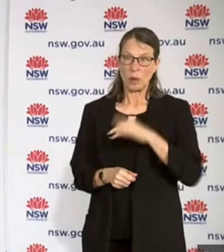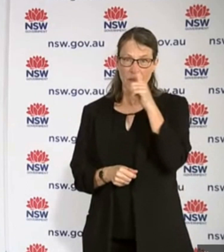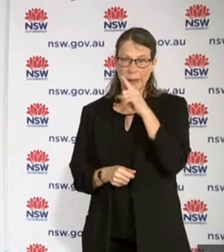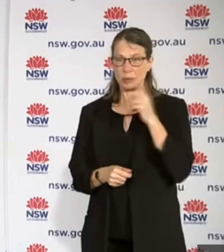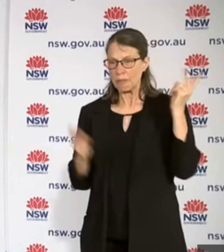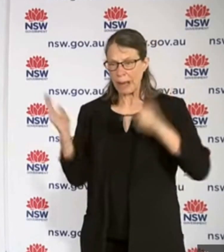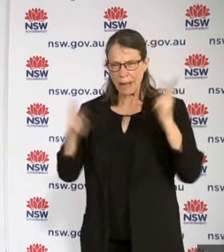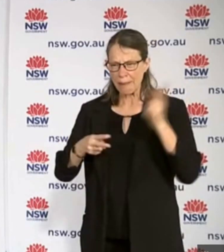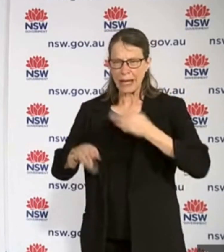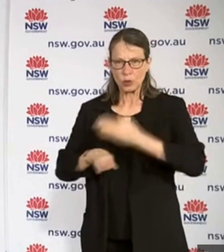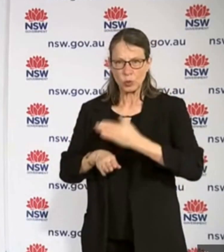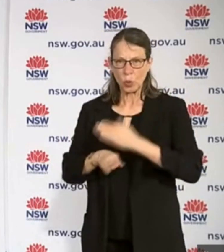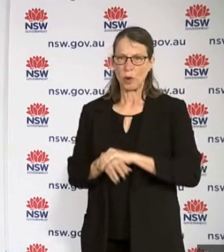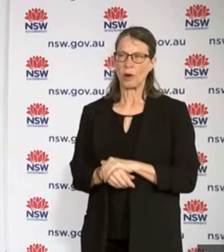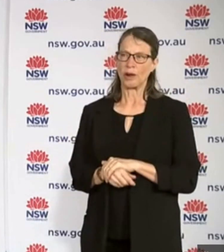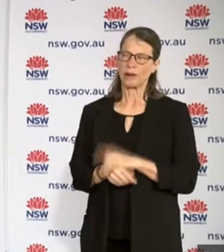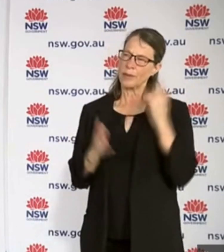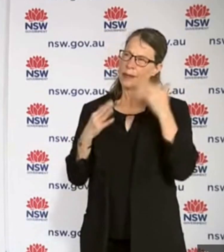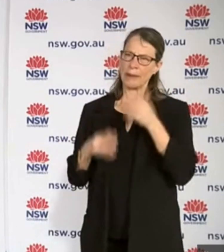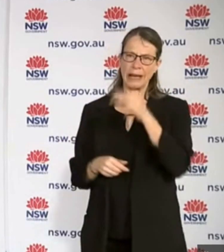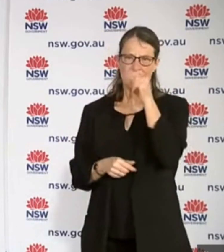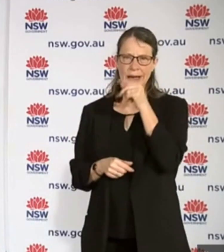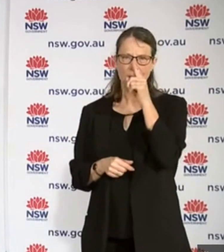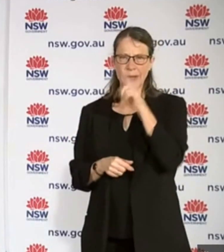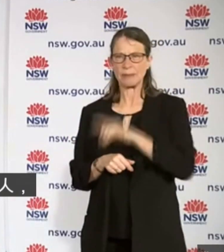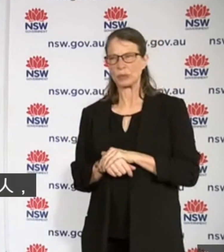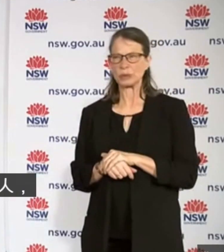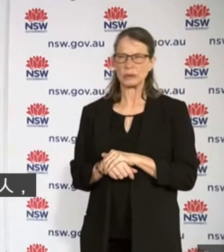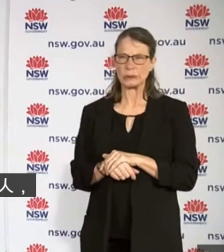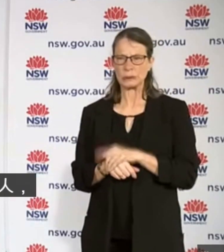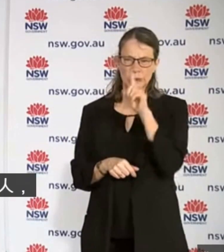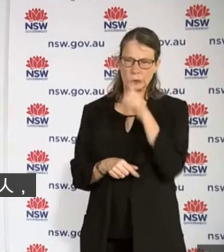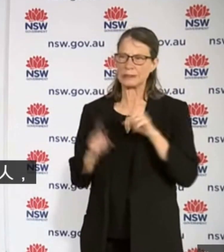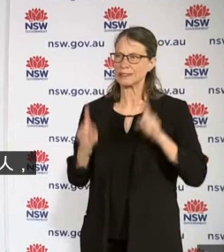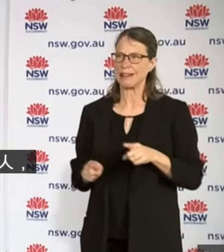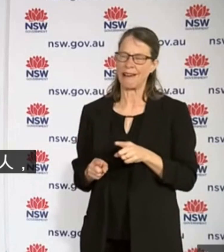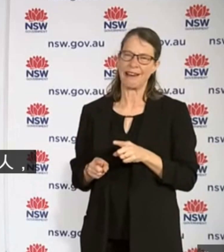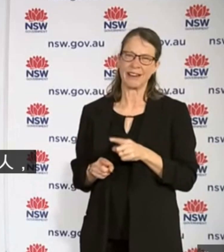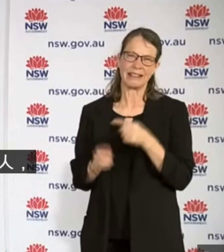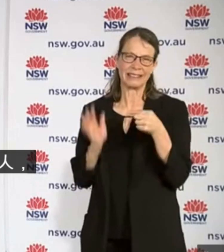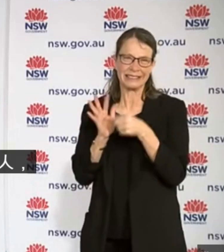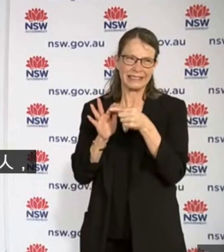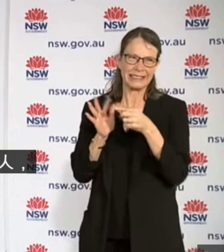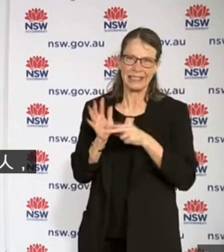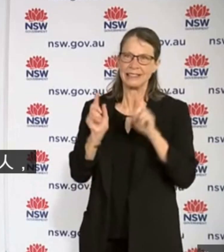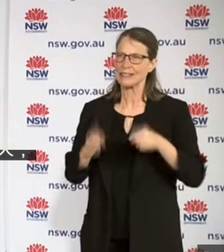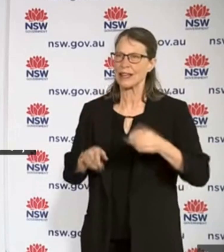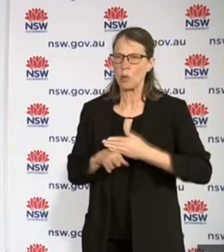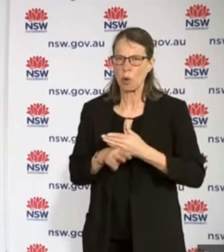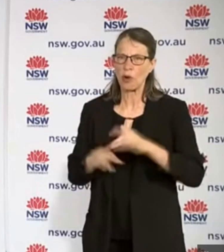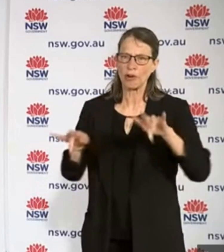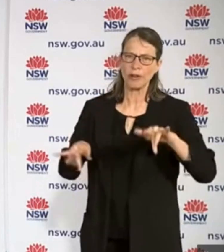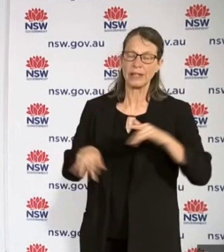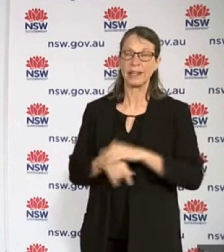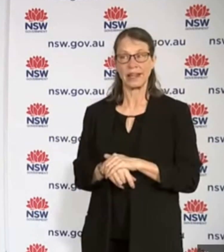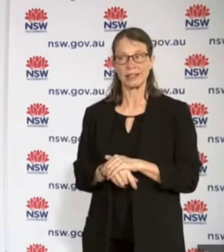jobs, especially younger people who've missed those opportunities of getting their foot in a career foothold. So if the Prime Minister gives the green light